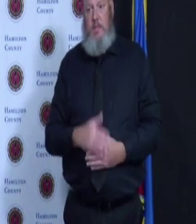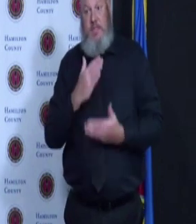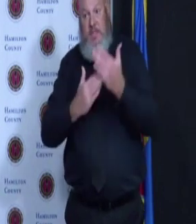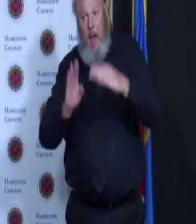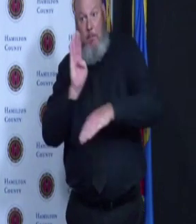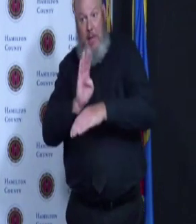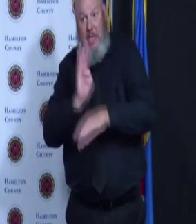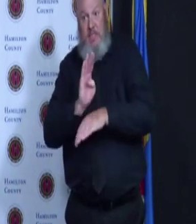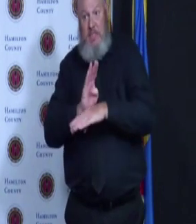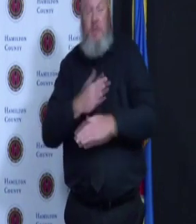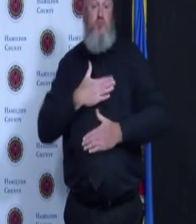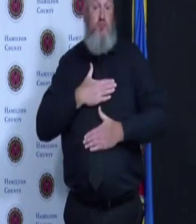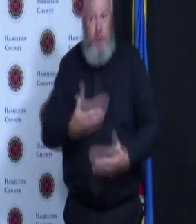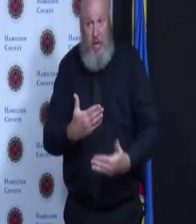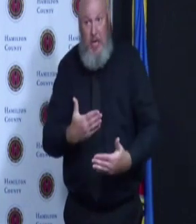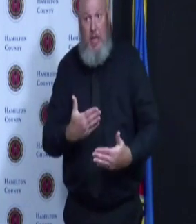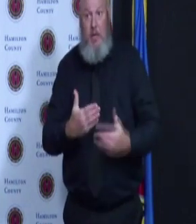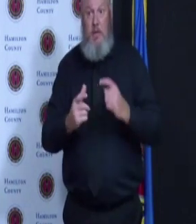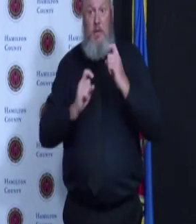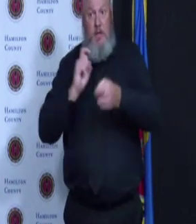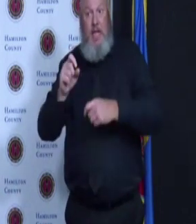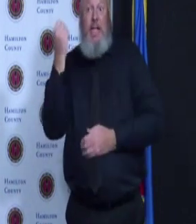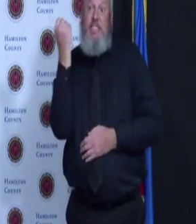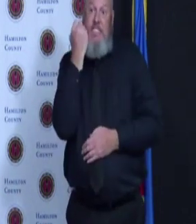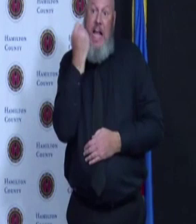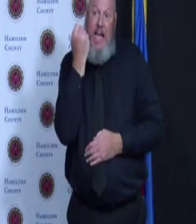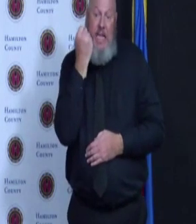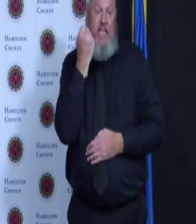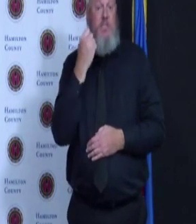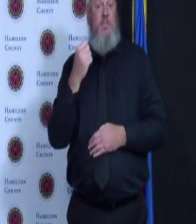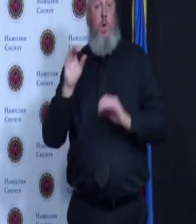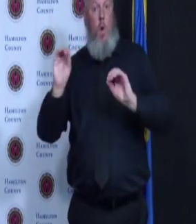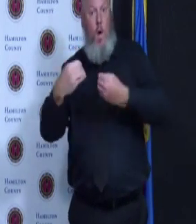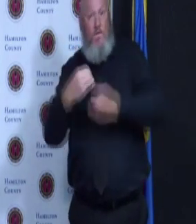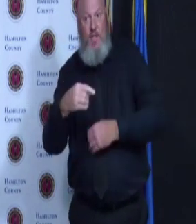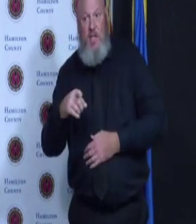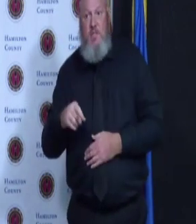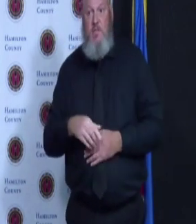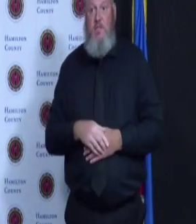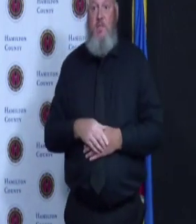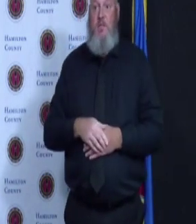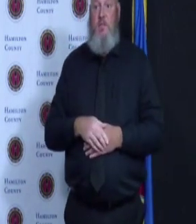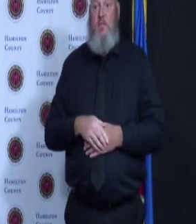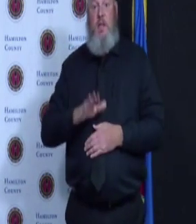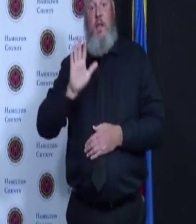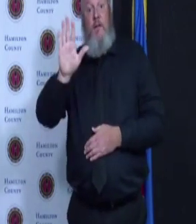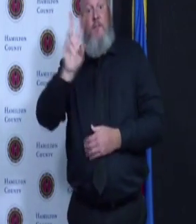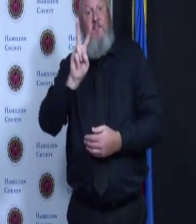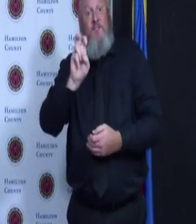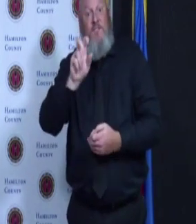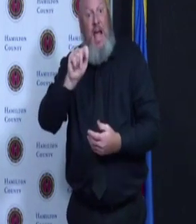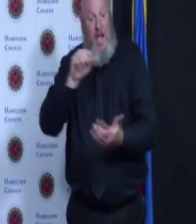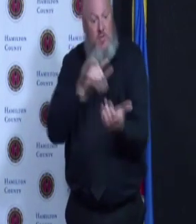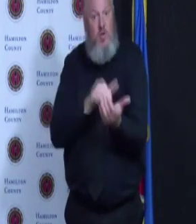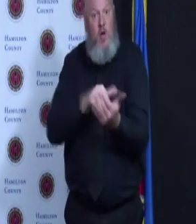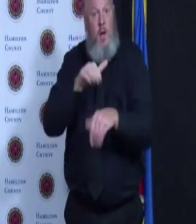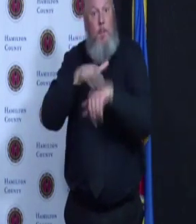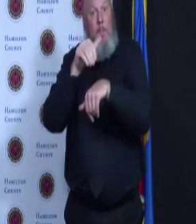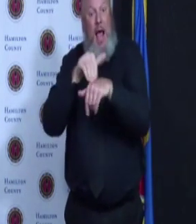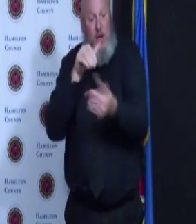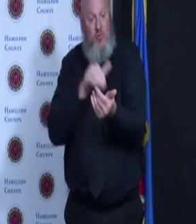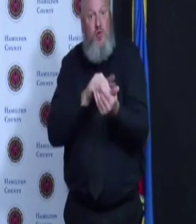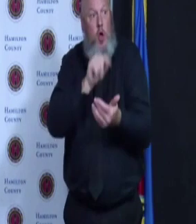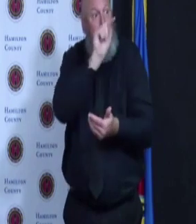these, such as dentists and veterinarians and places like that, but we haven't received